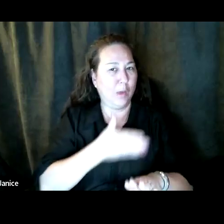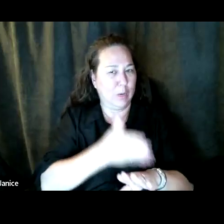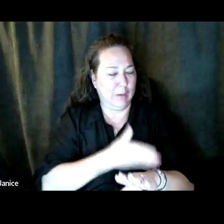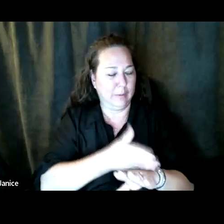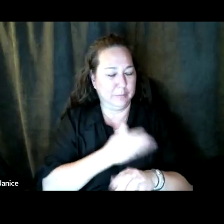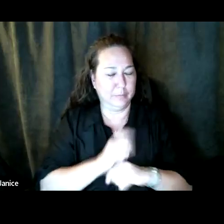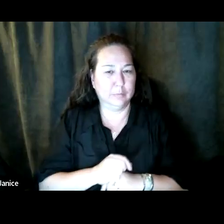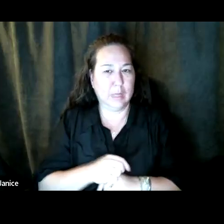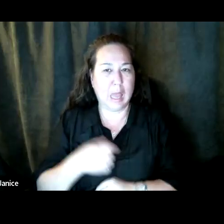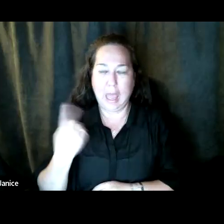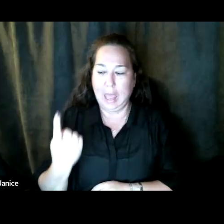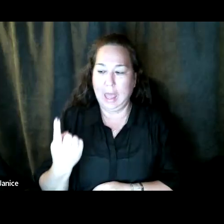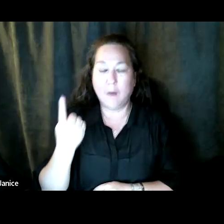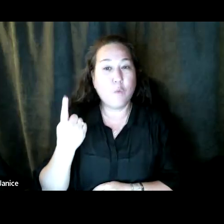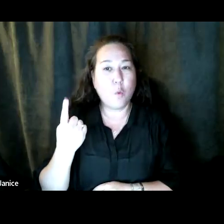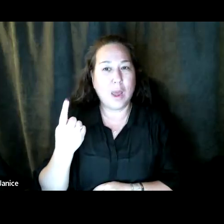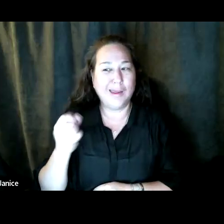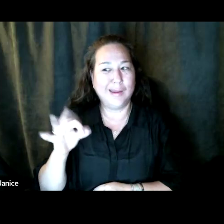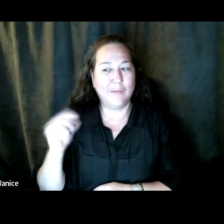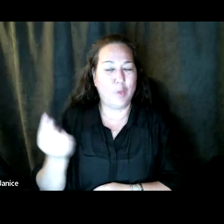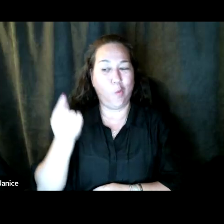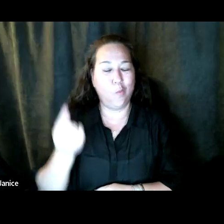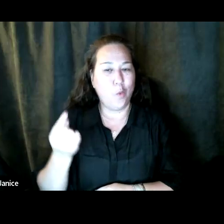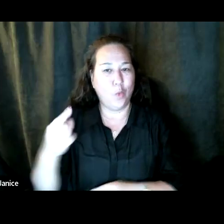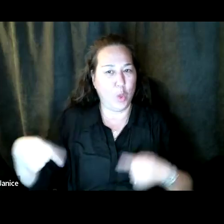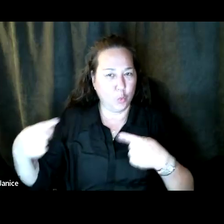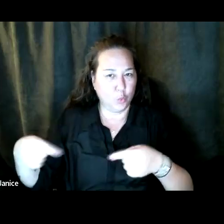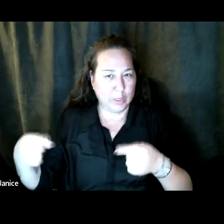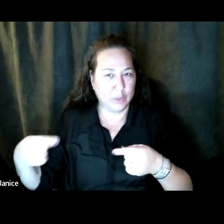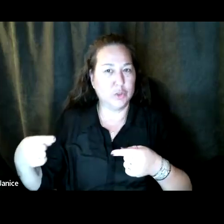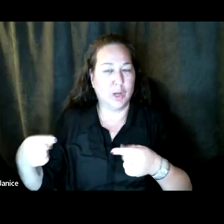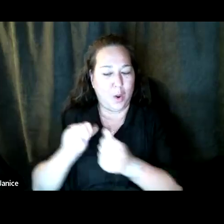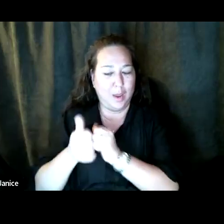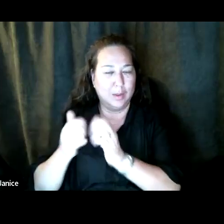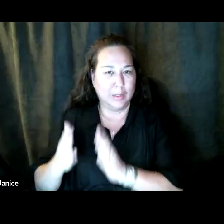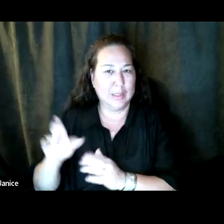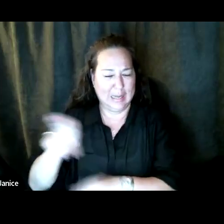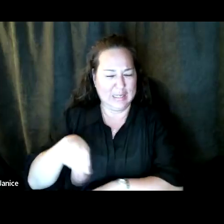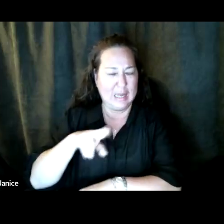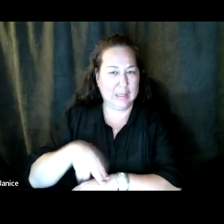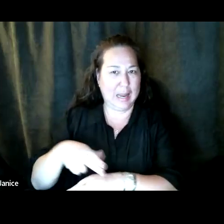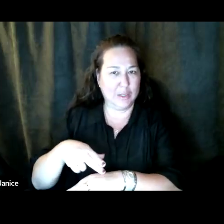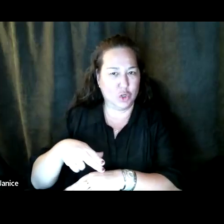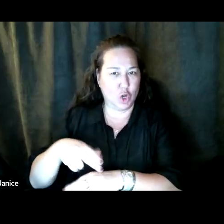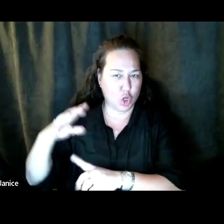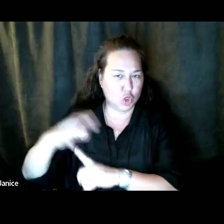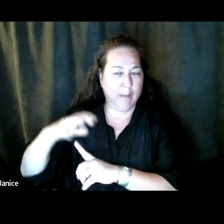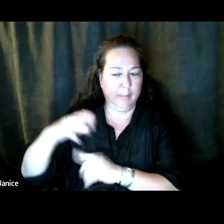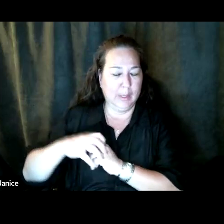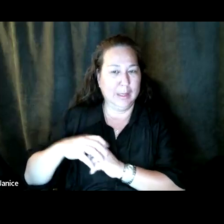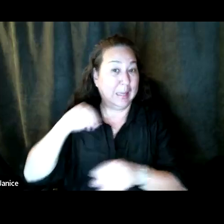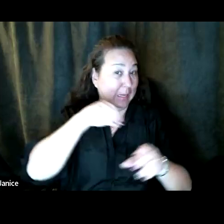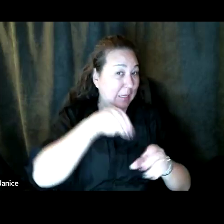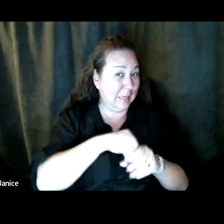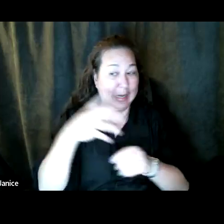the only wheelchair athletes in the state. He's a national champion in indoor and outdoor